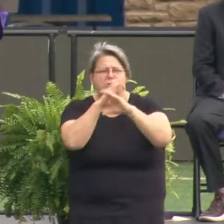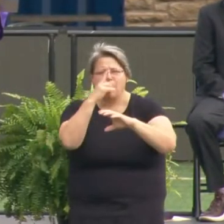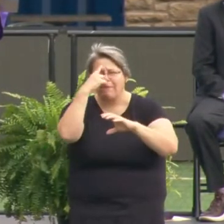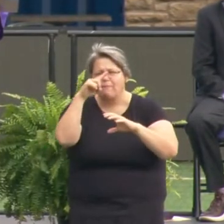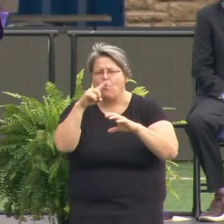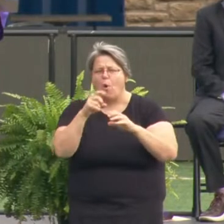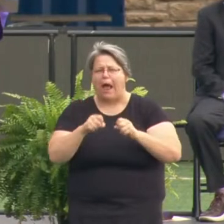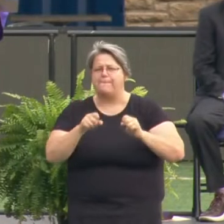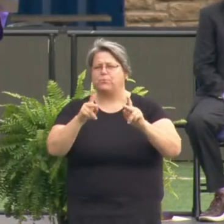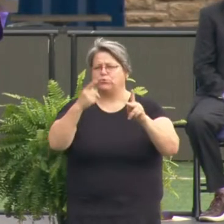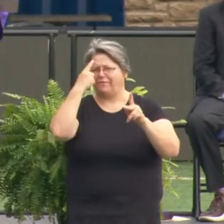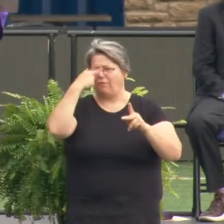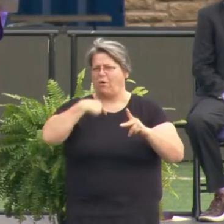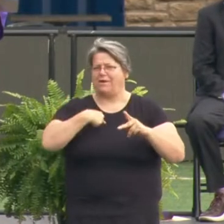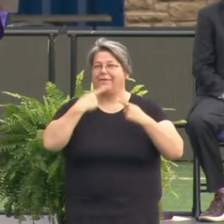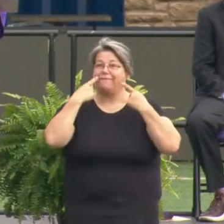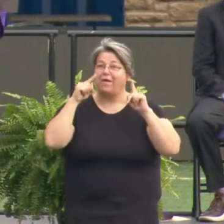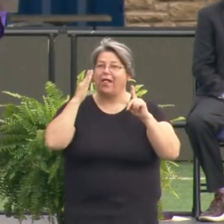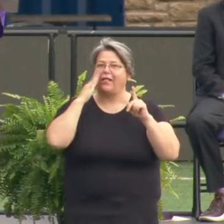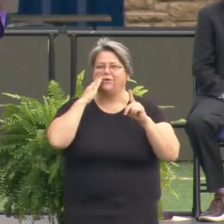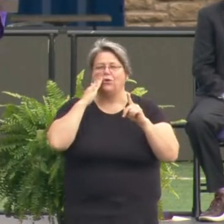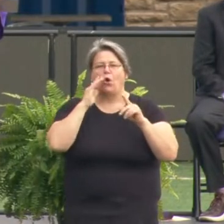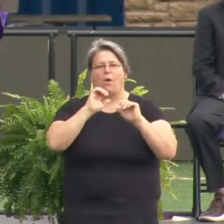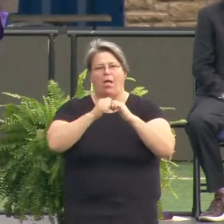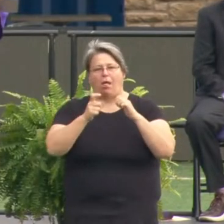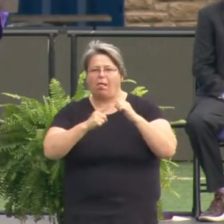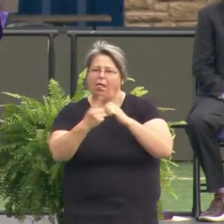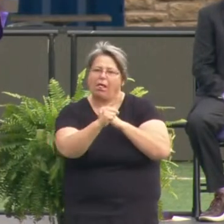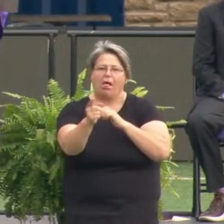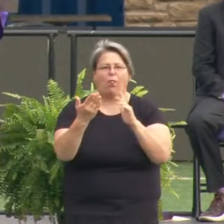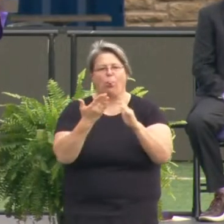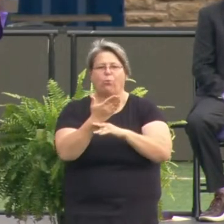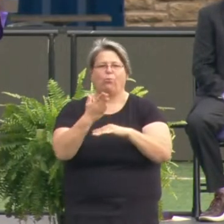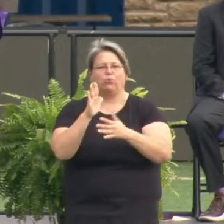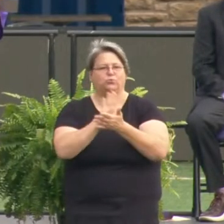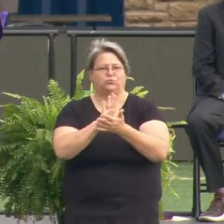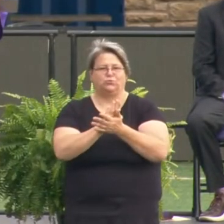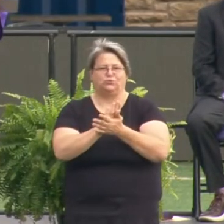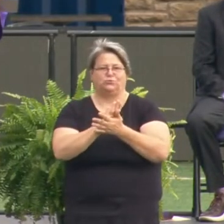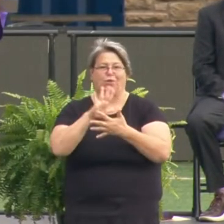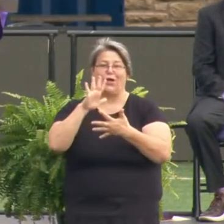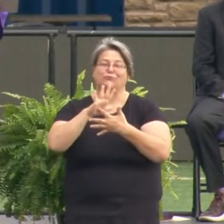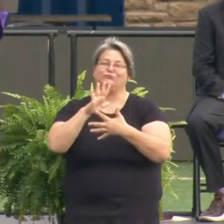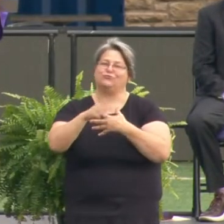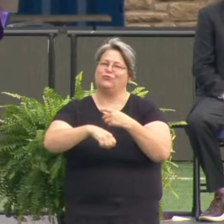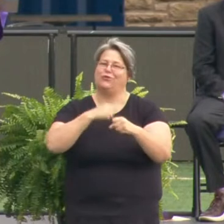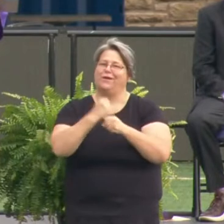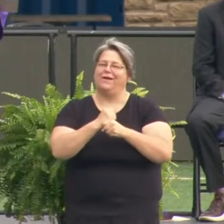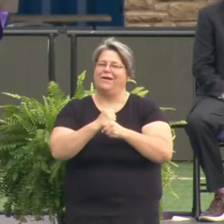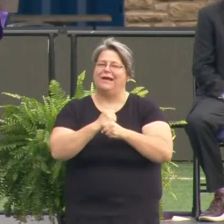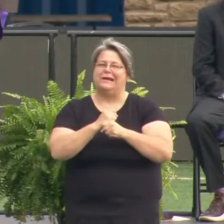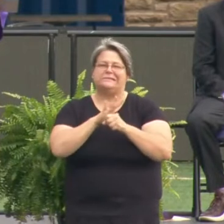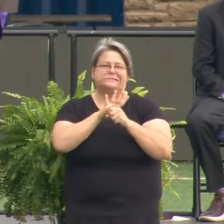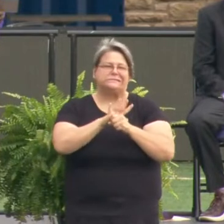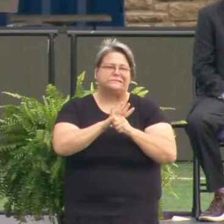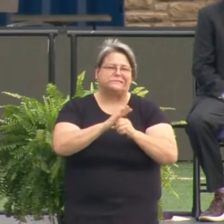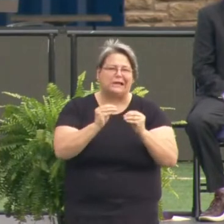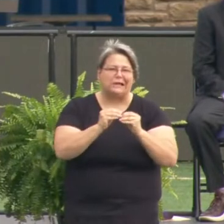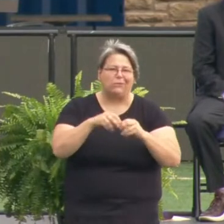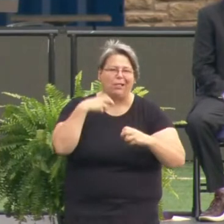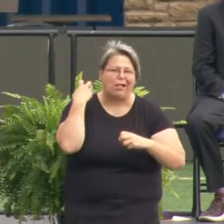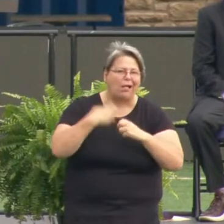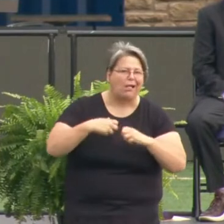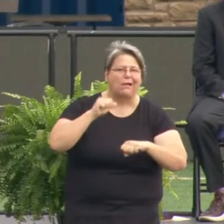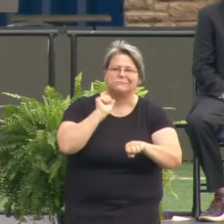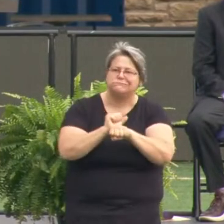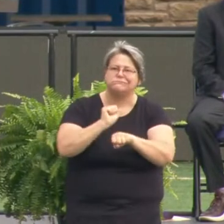opportunities, and we finally started to know our way around the school. Then there's junior year, which was much more stressful because the work suddenly got a